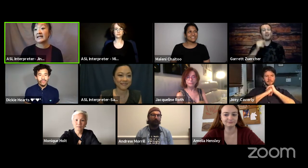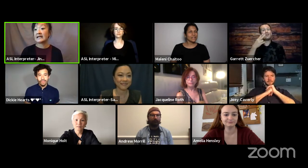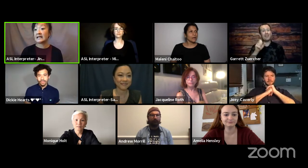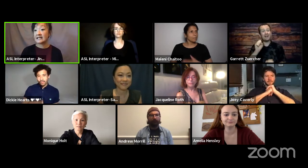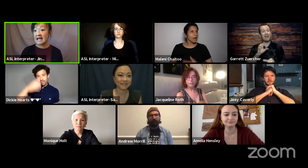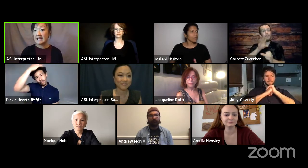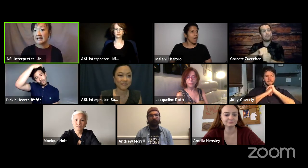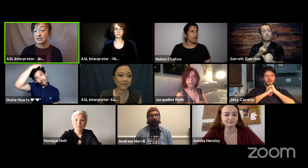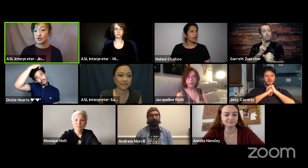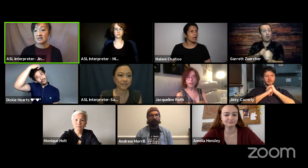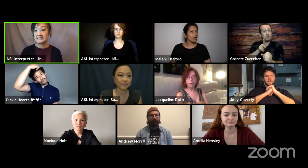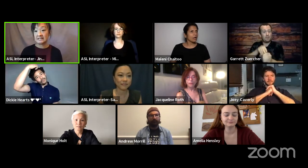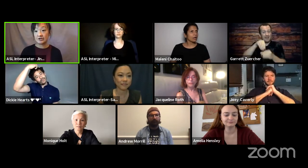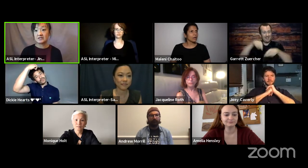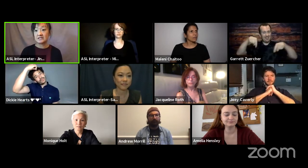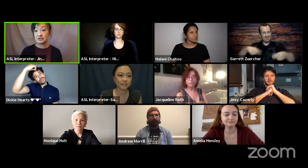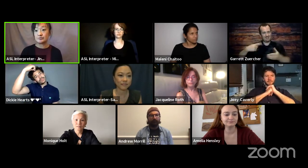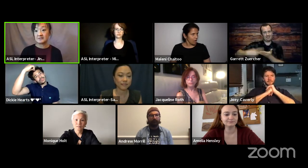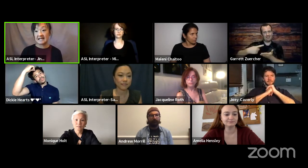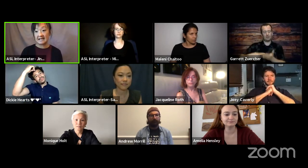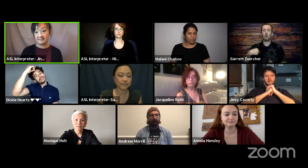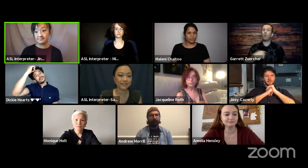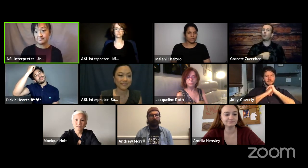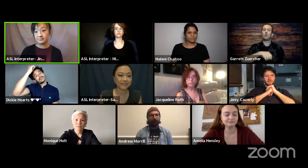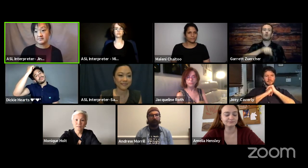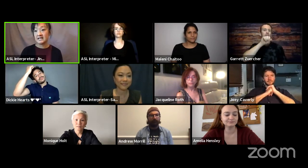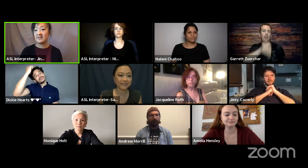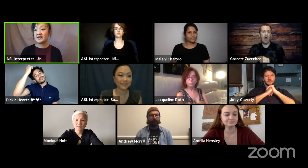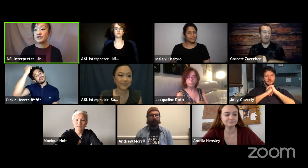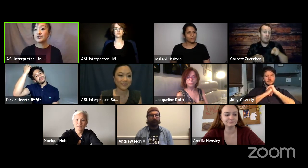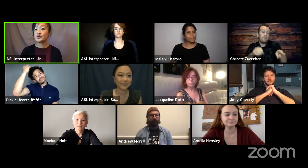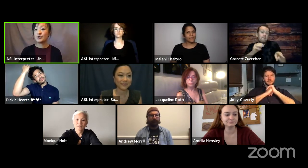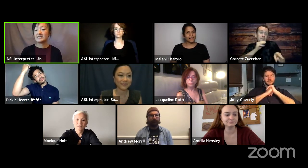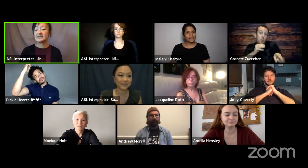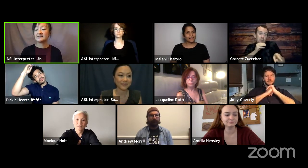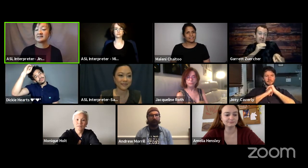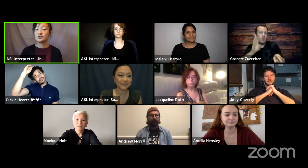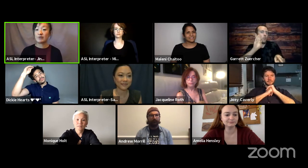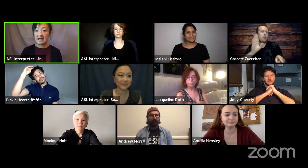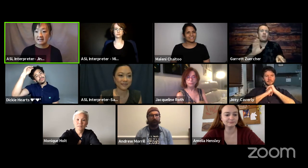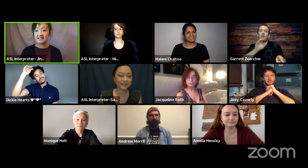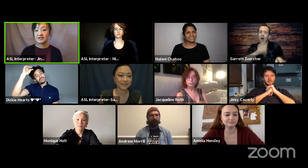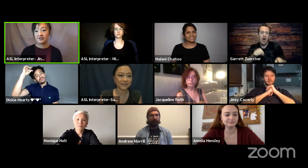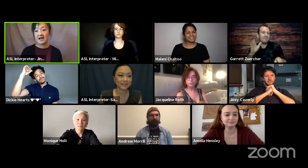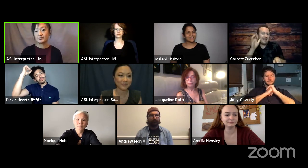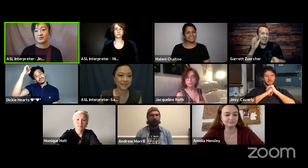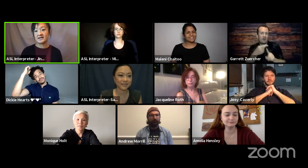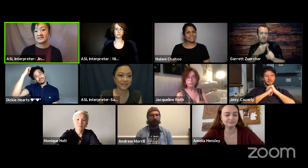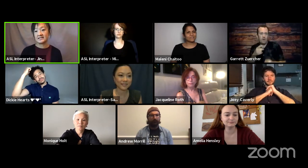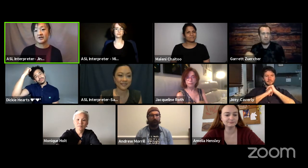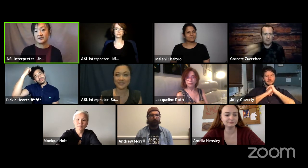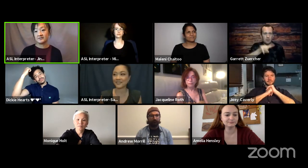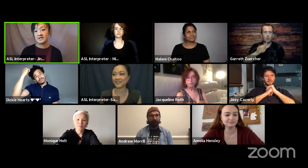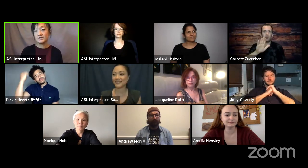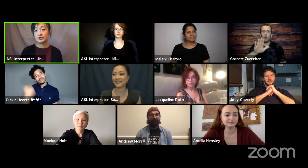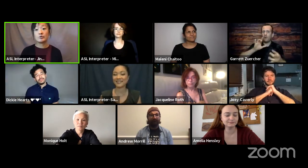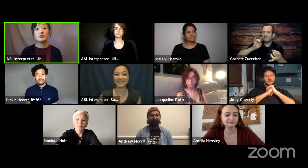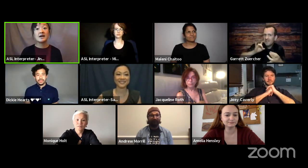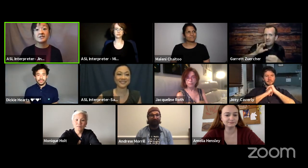and click that link to join us here in this Zoom setting. And then you can join us directly and interact with us here. So we would love to hear